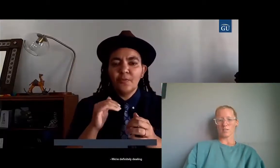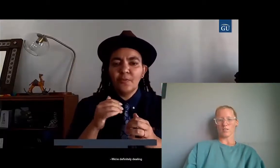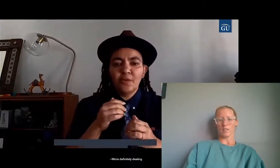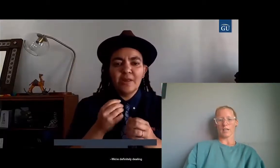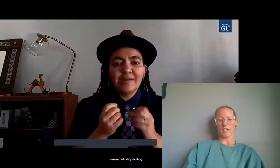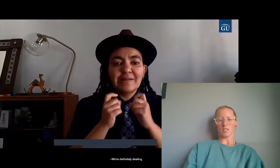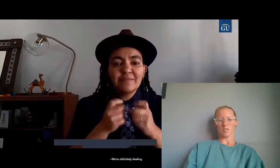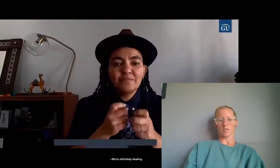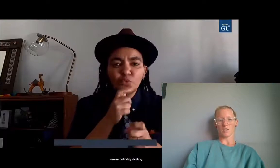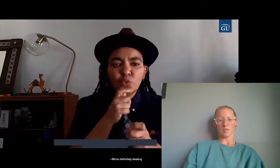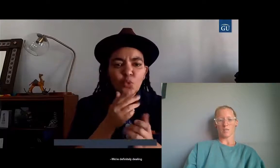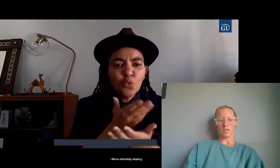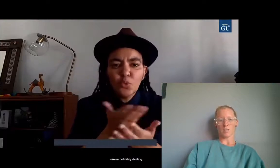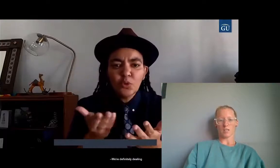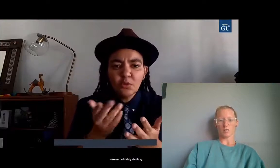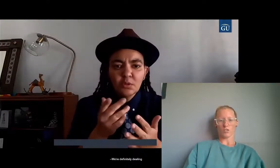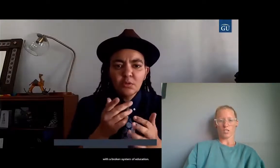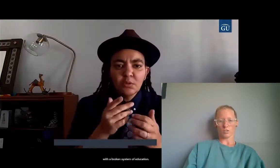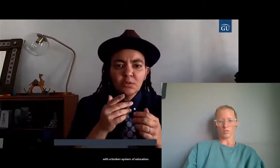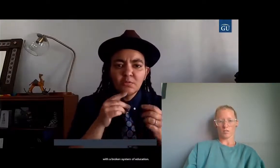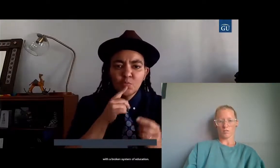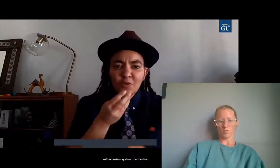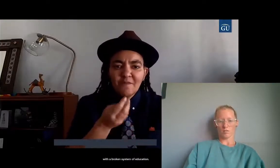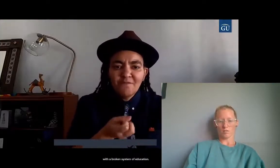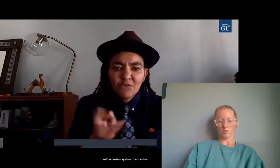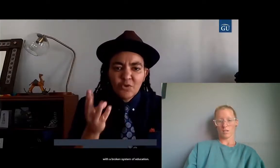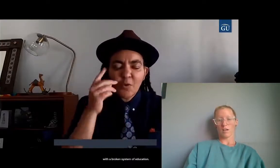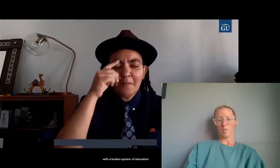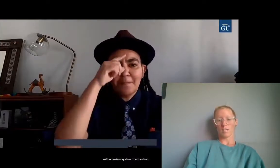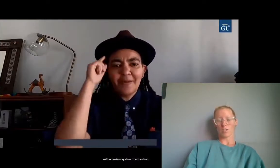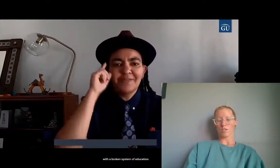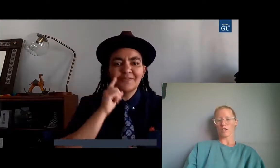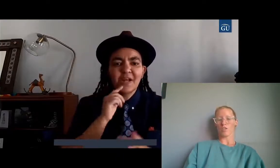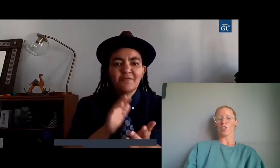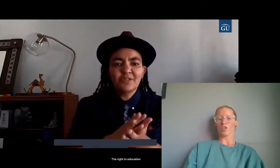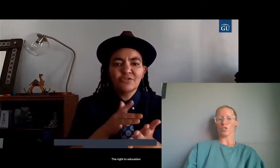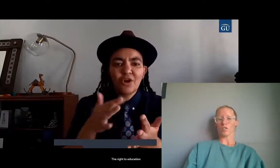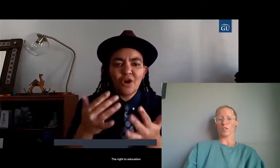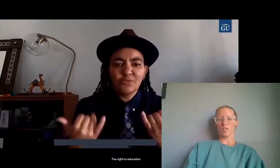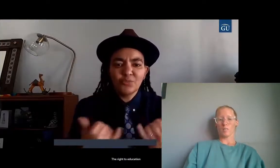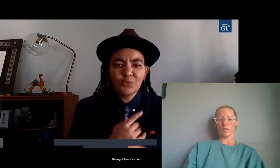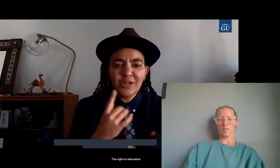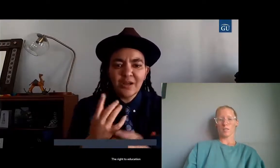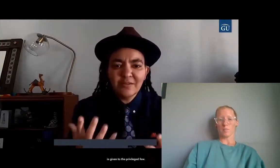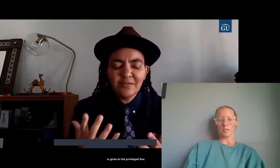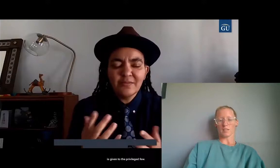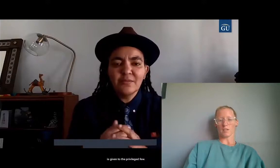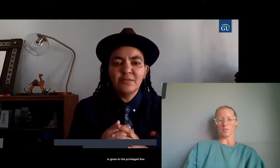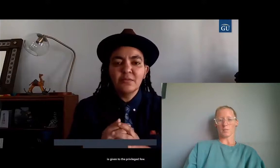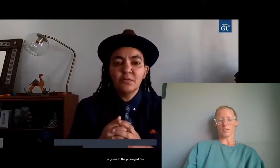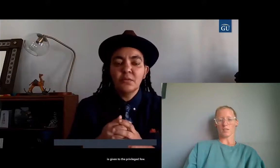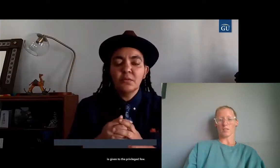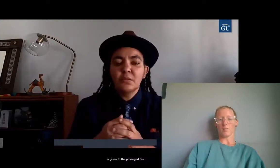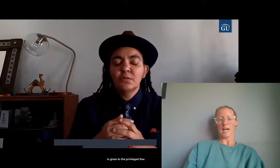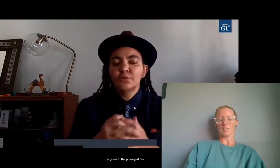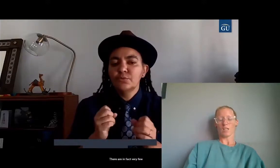1817 until today has many changes. Many changes have occurred because of the Black